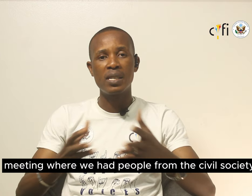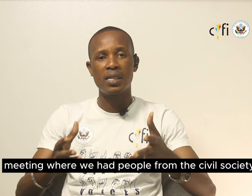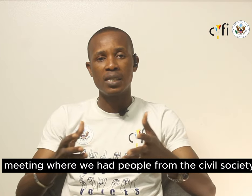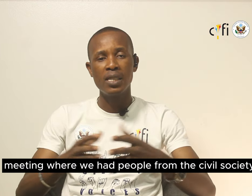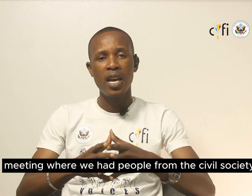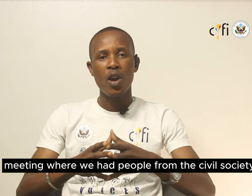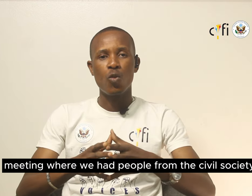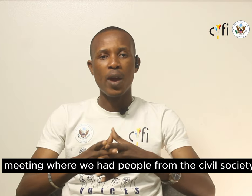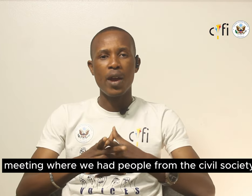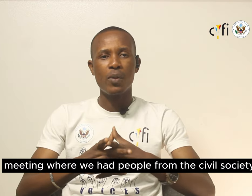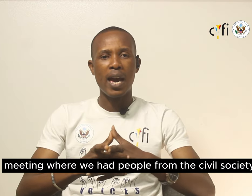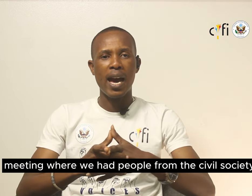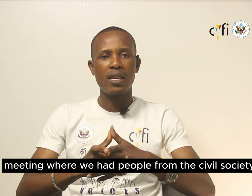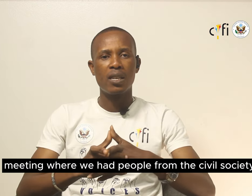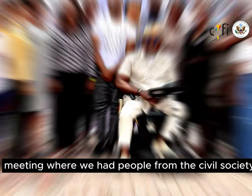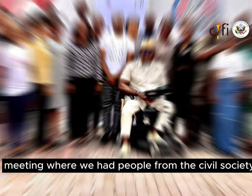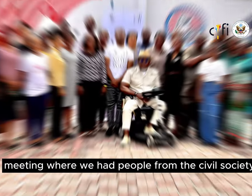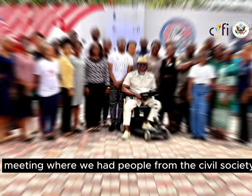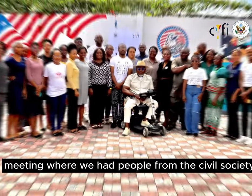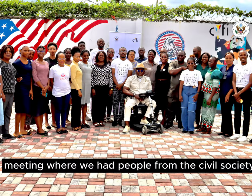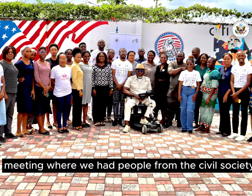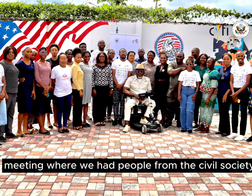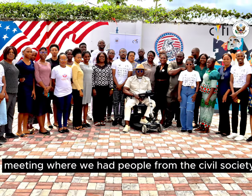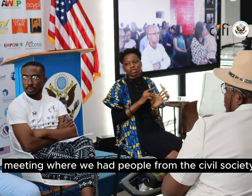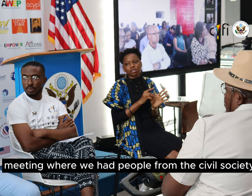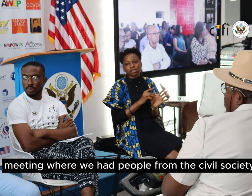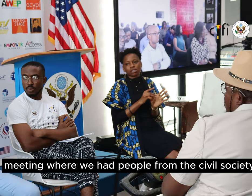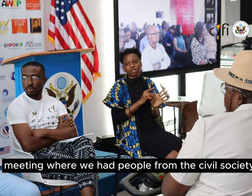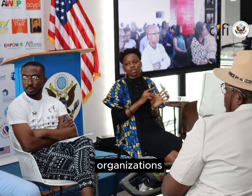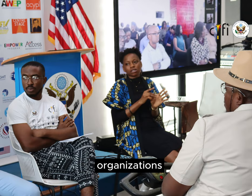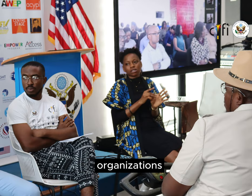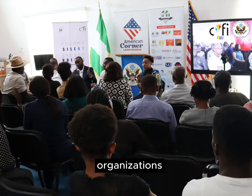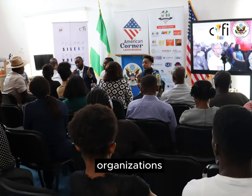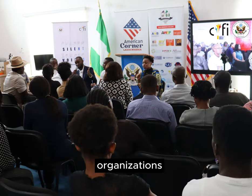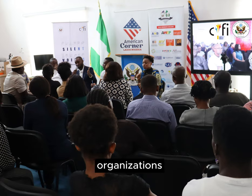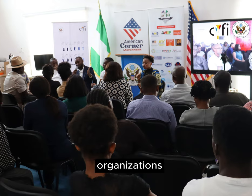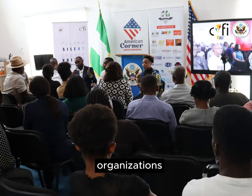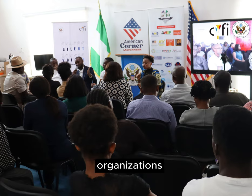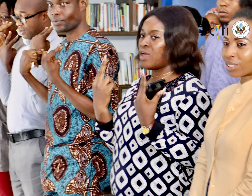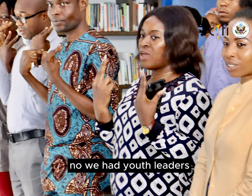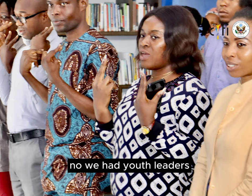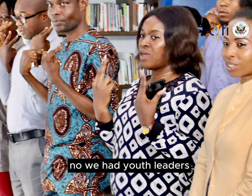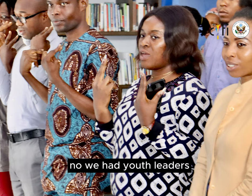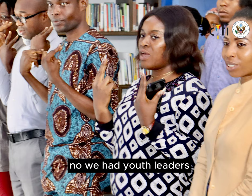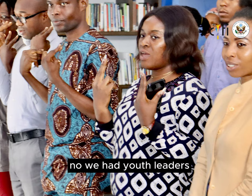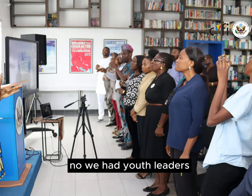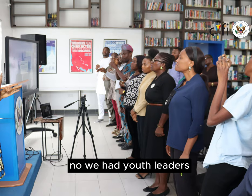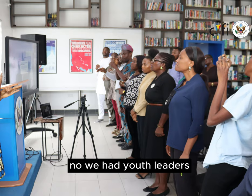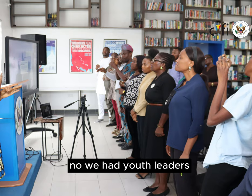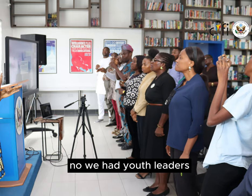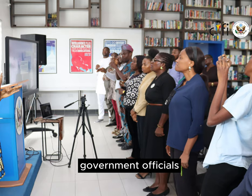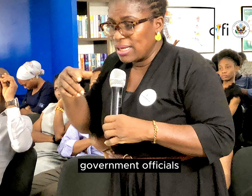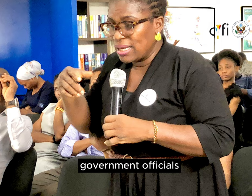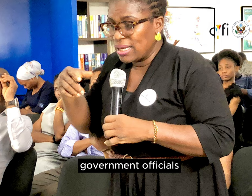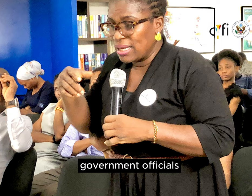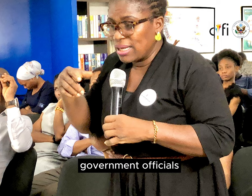an inter-dialogue meeting where we had people from the civil society organizations, you know, we had youth leaders, government